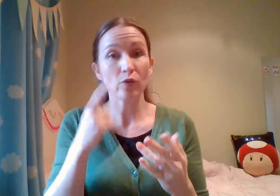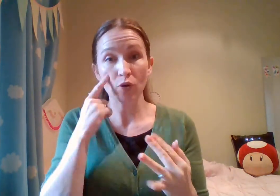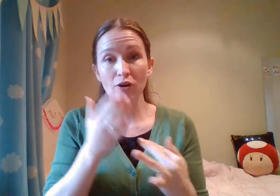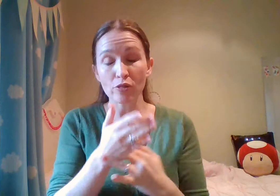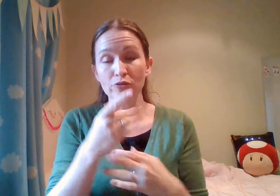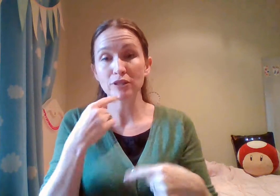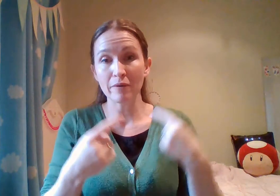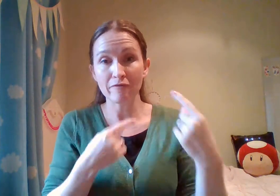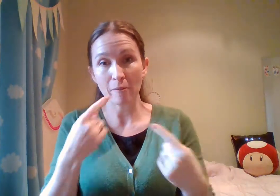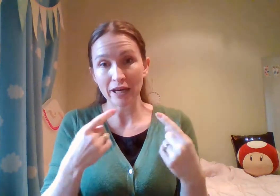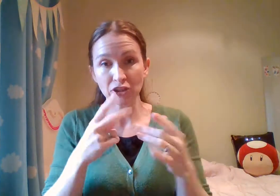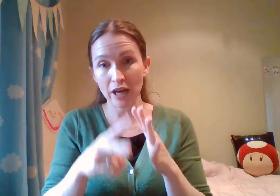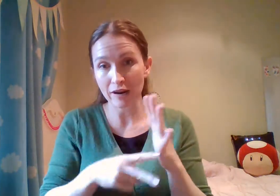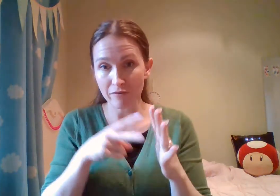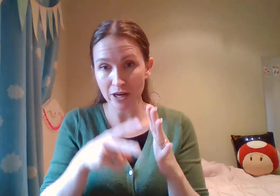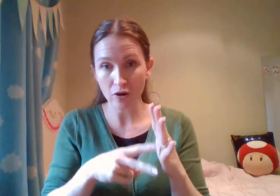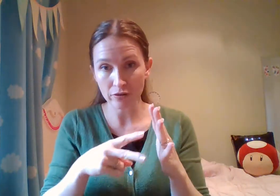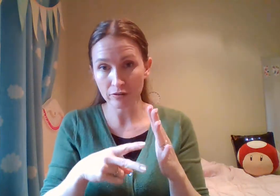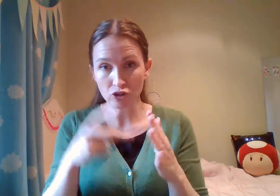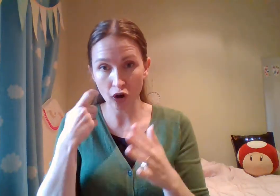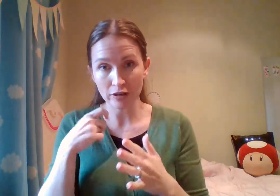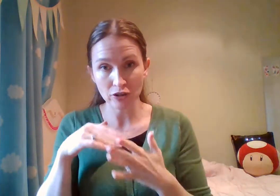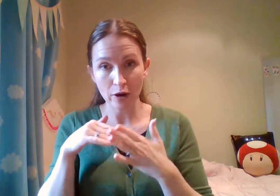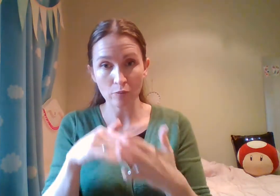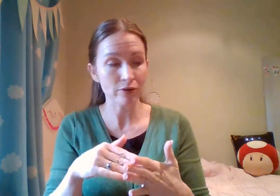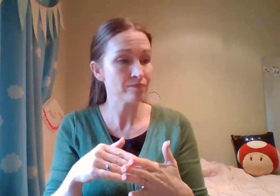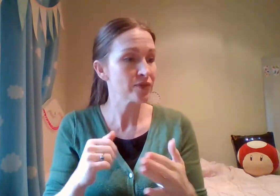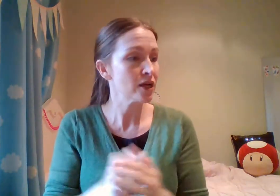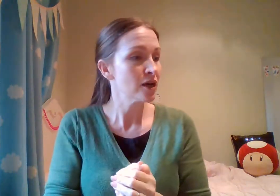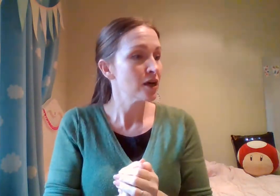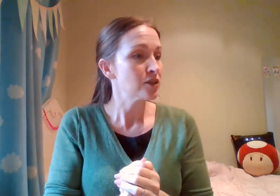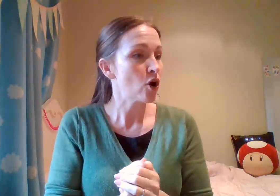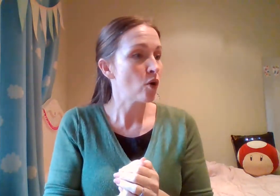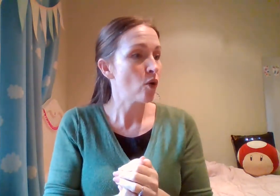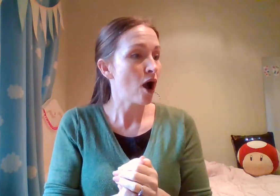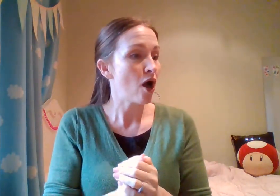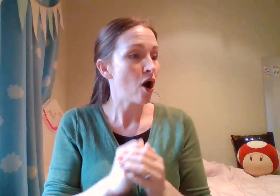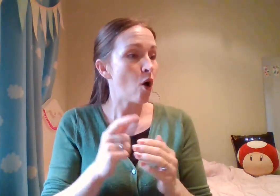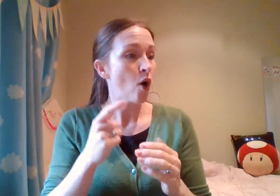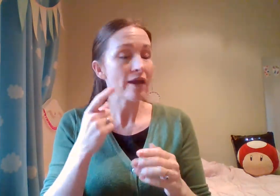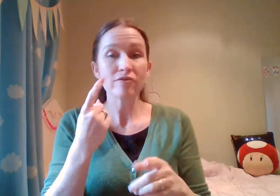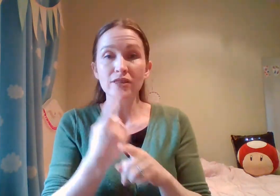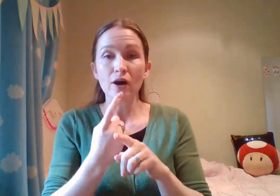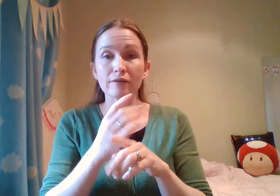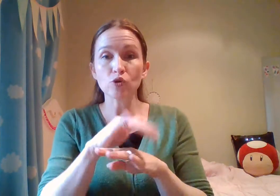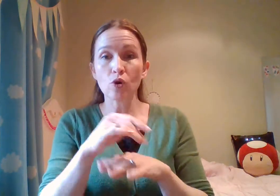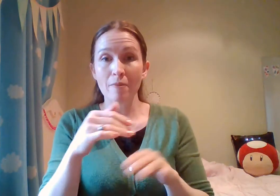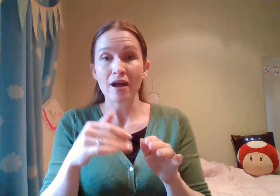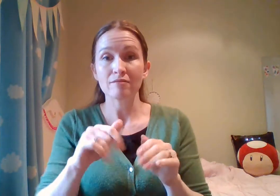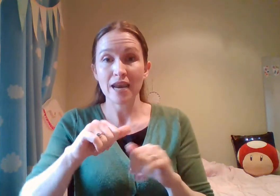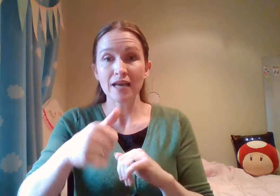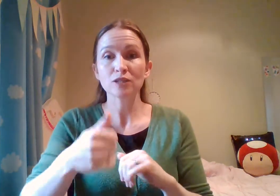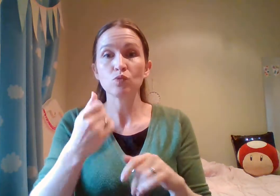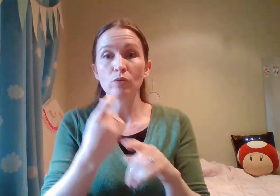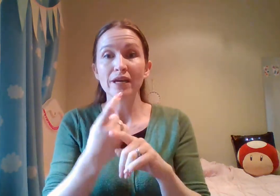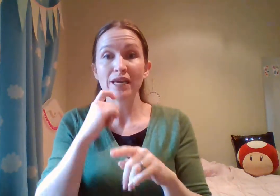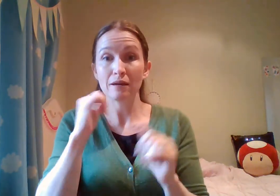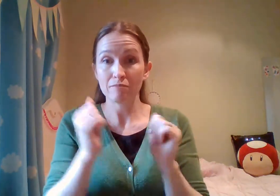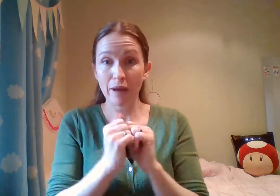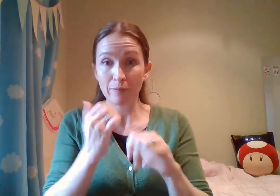thought I'd go through some information in a video to try to help. So everything I talk about next will be in